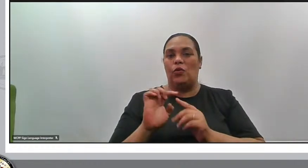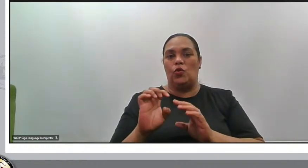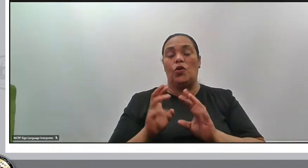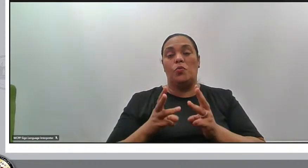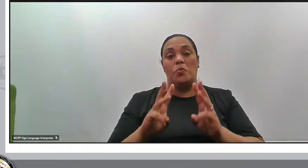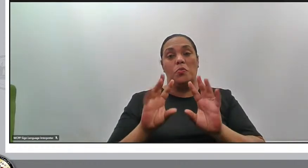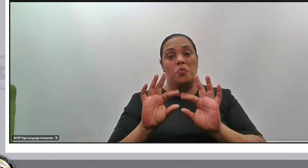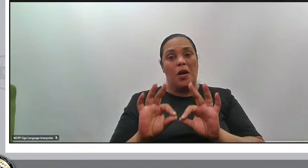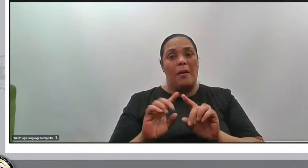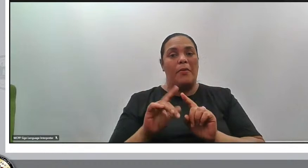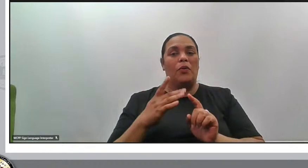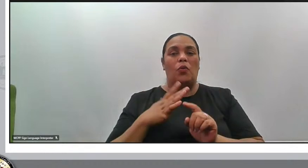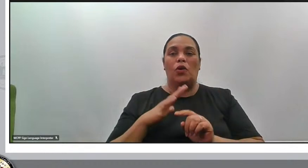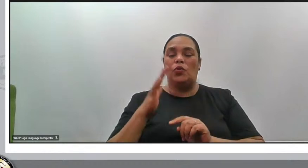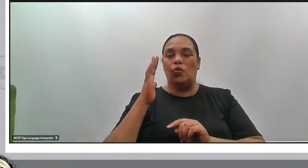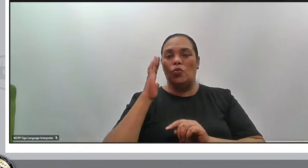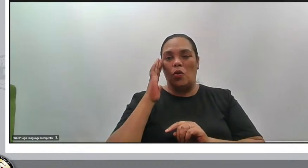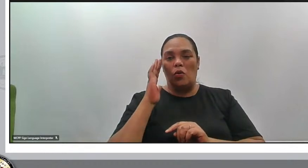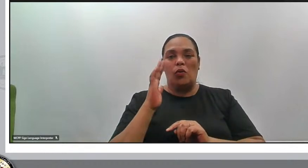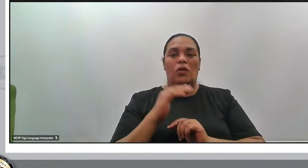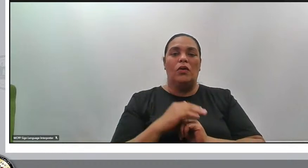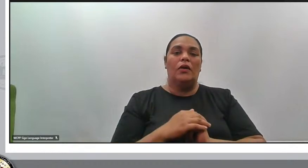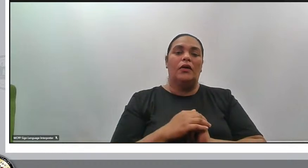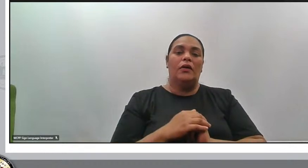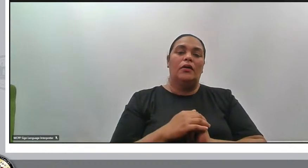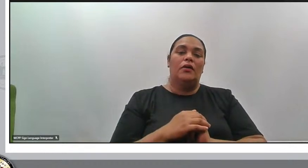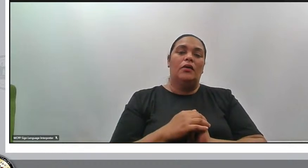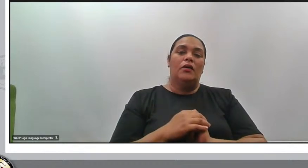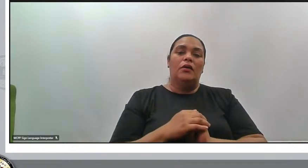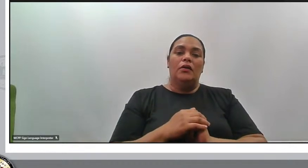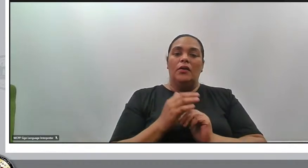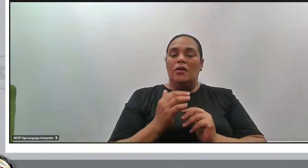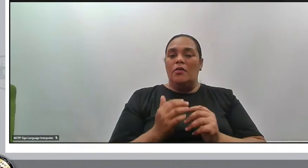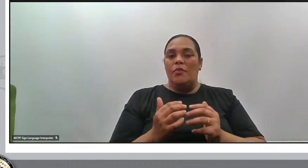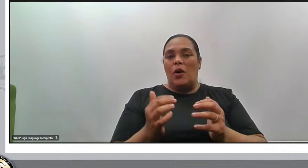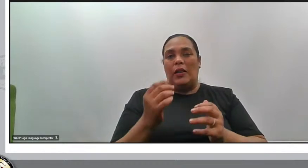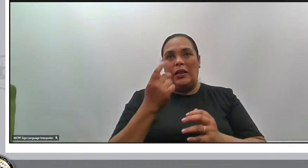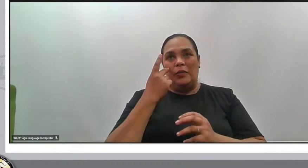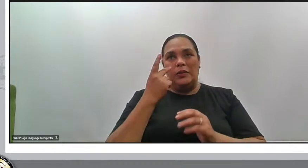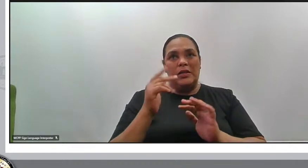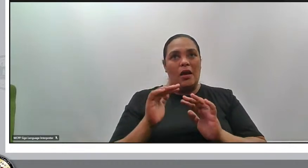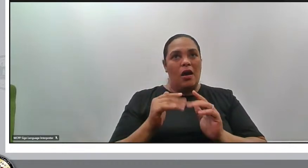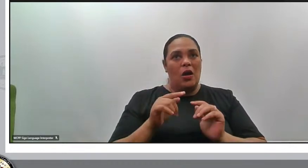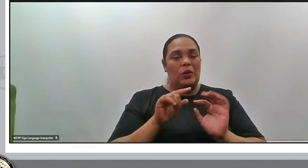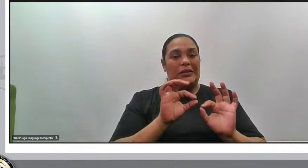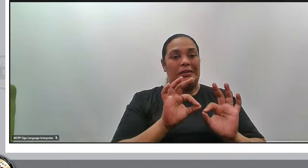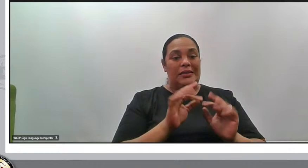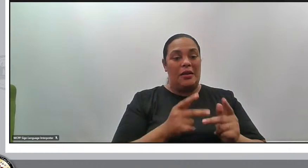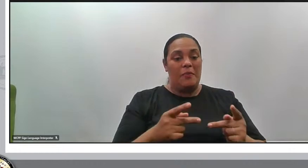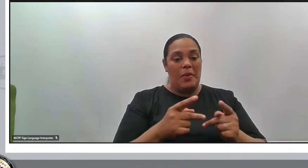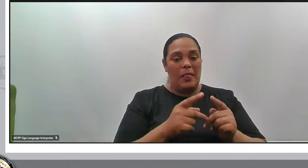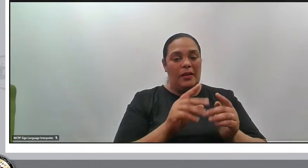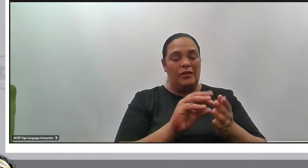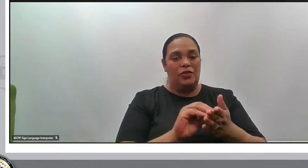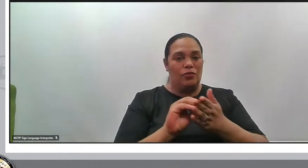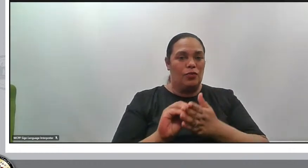But now I wanted to check that how will Parliament see to it that this platform is brought closer